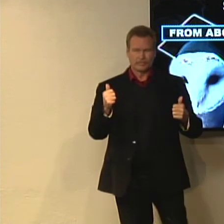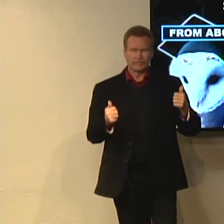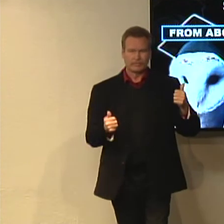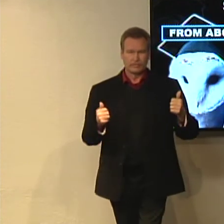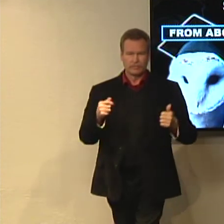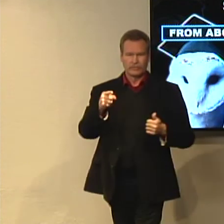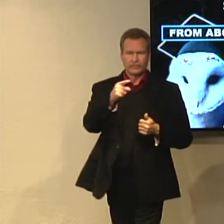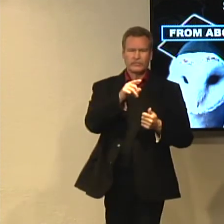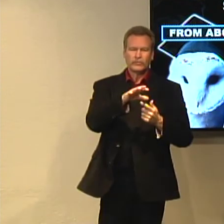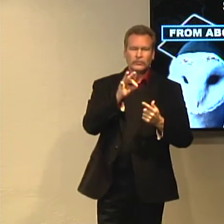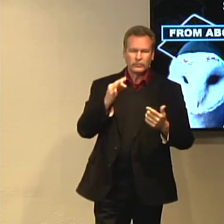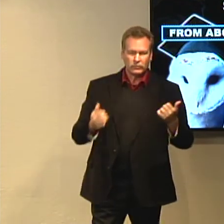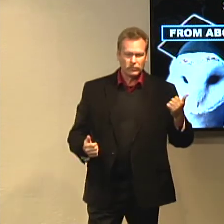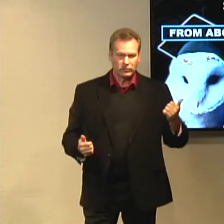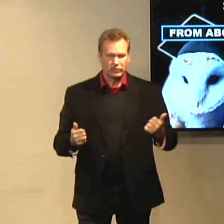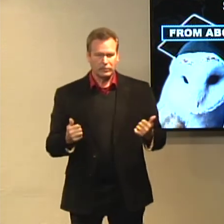that's from below?